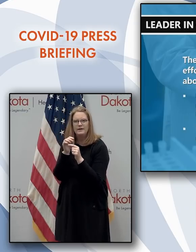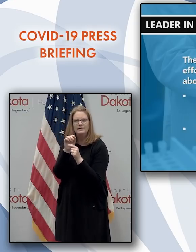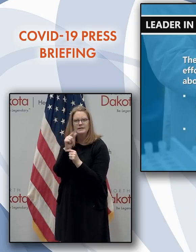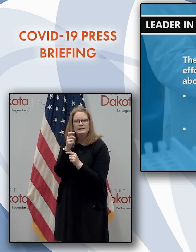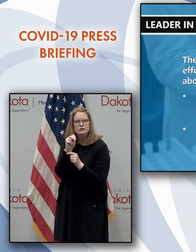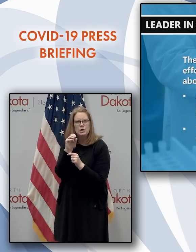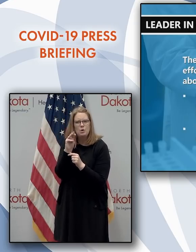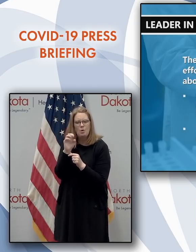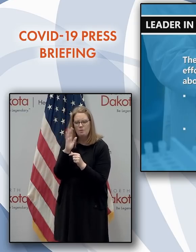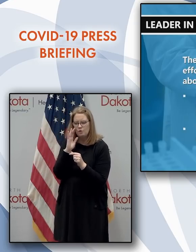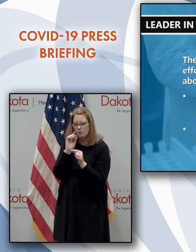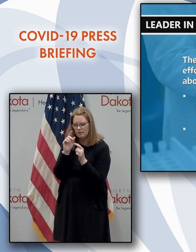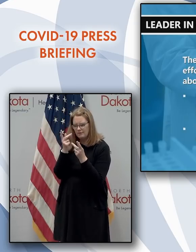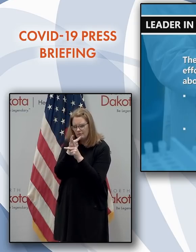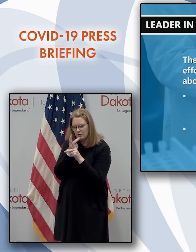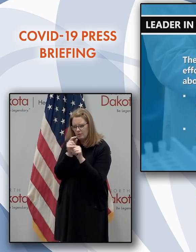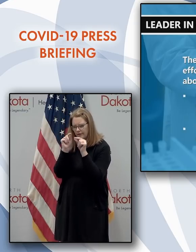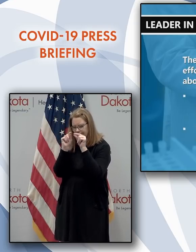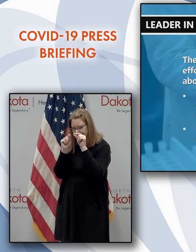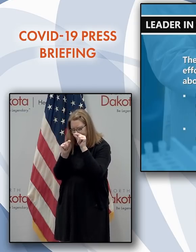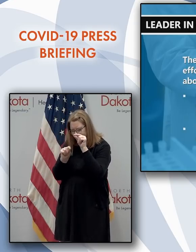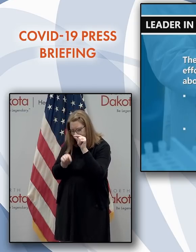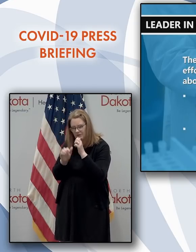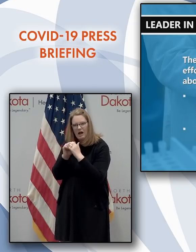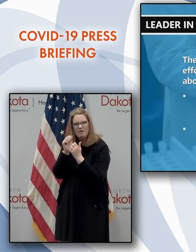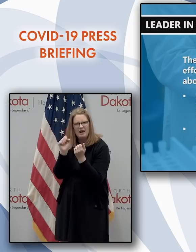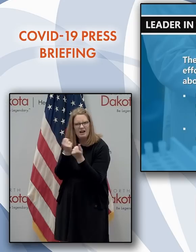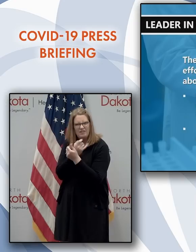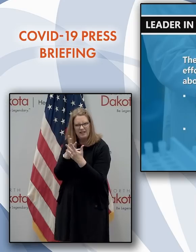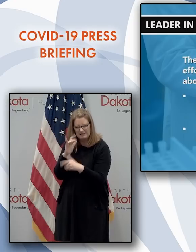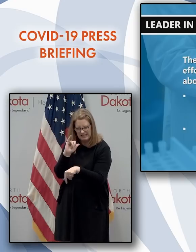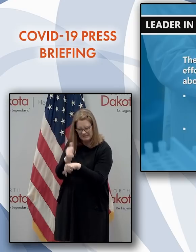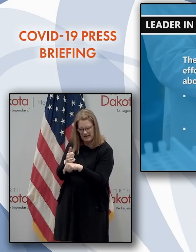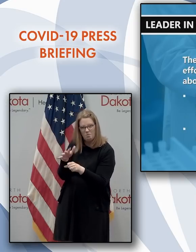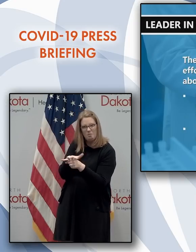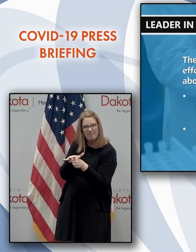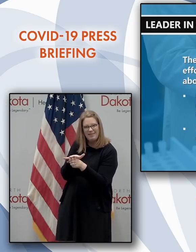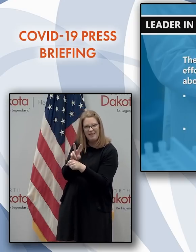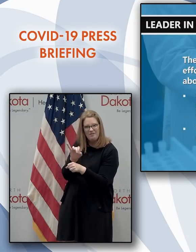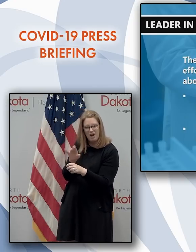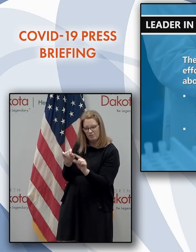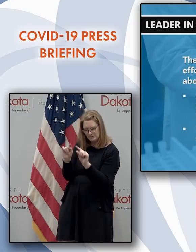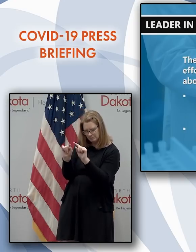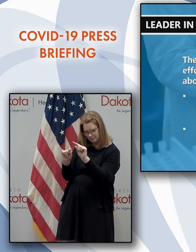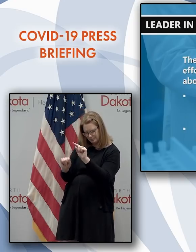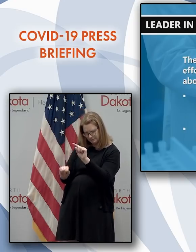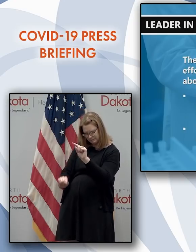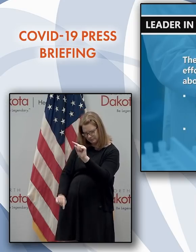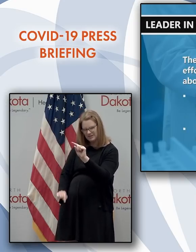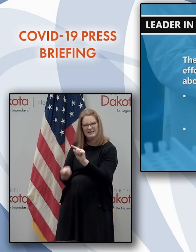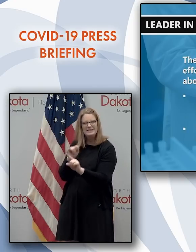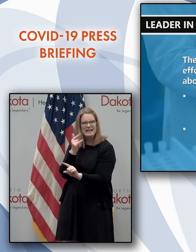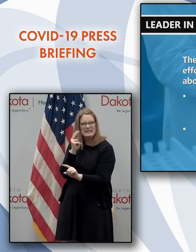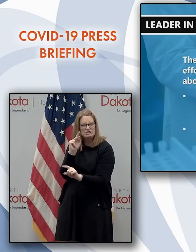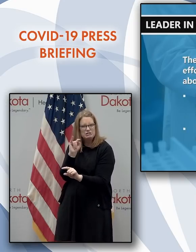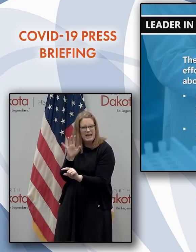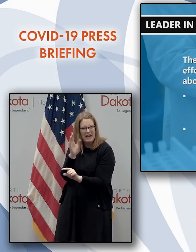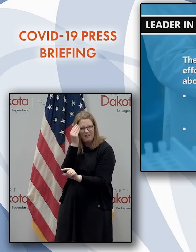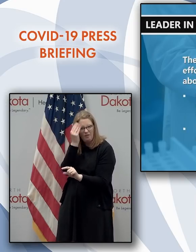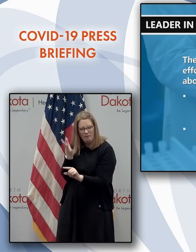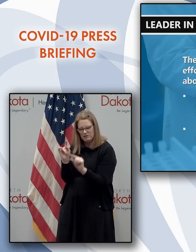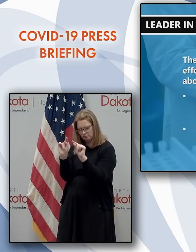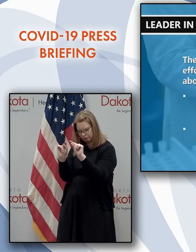genome sequencing has exploded in the last couple of decades, and it leads to a whole new opportunity